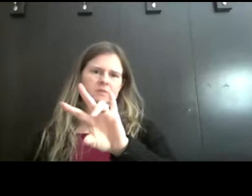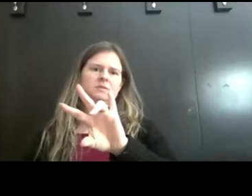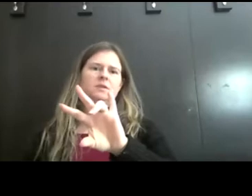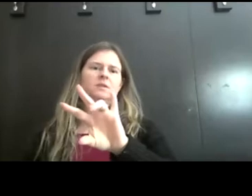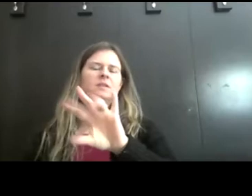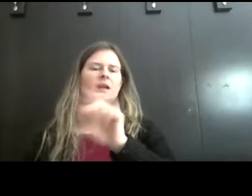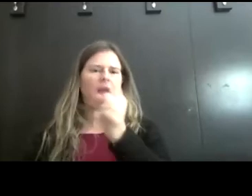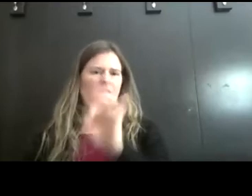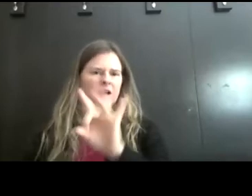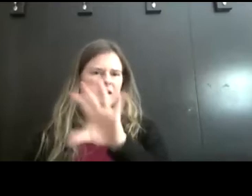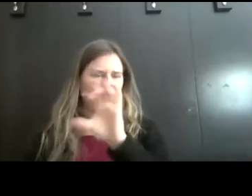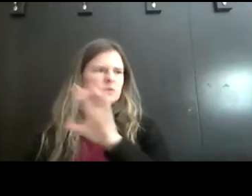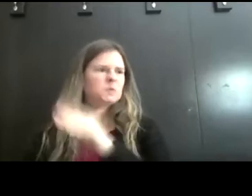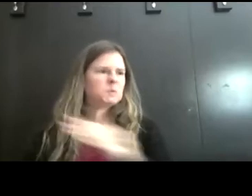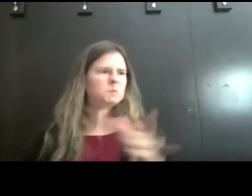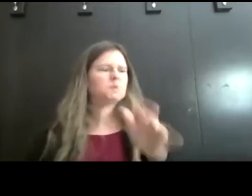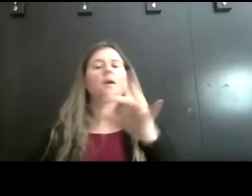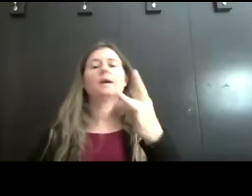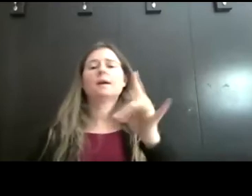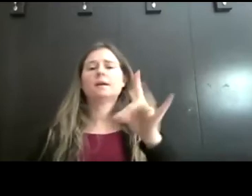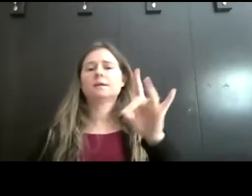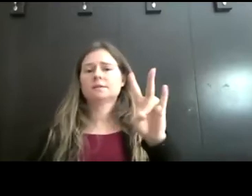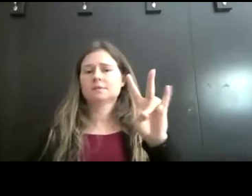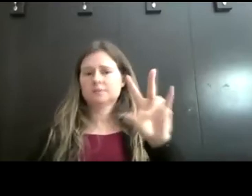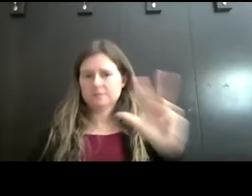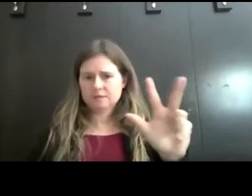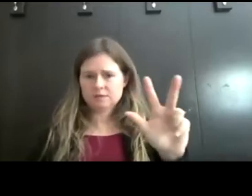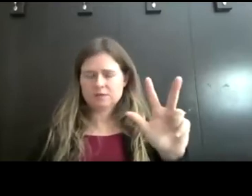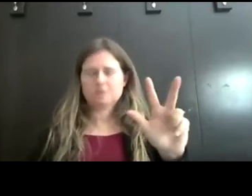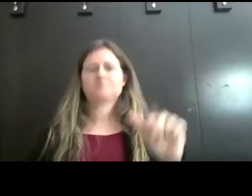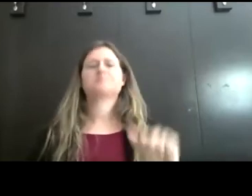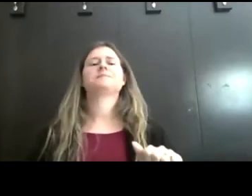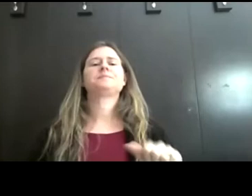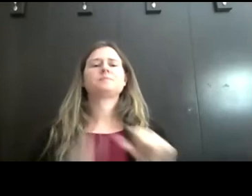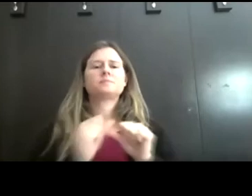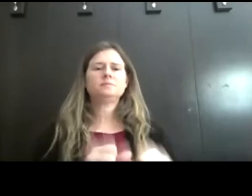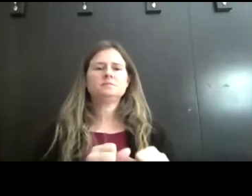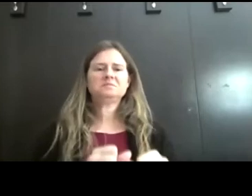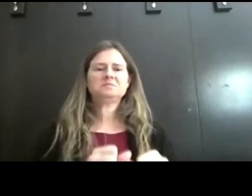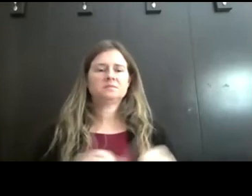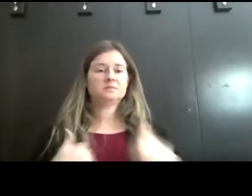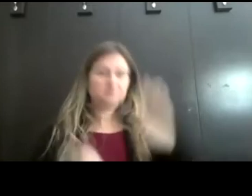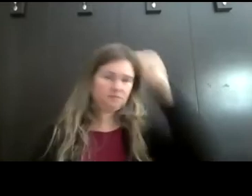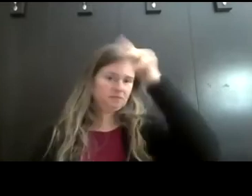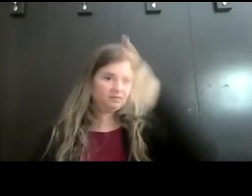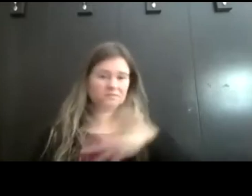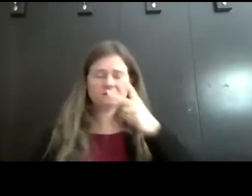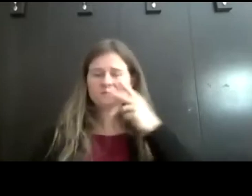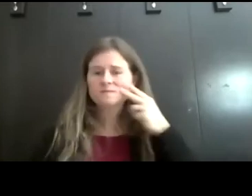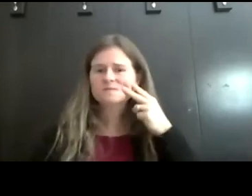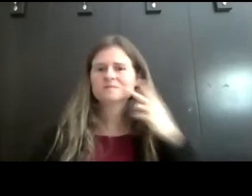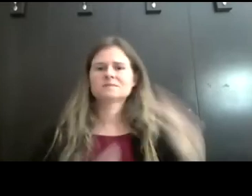until he was a young man in his late teens, someone could have killed him and they would have been paid a bounty